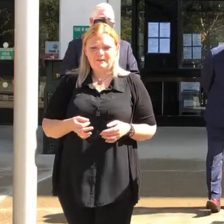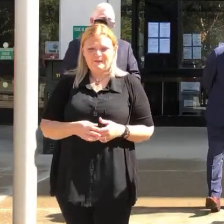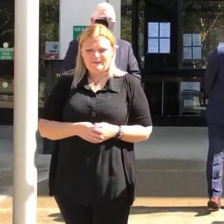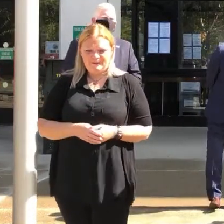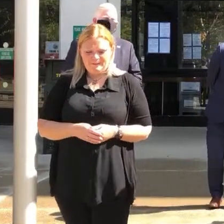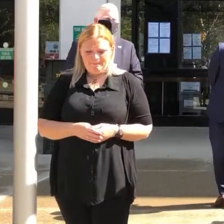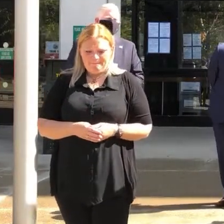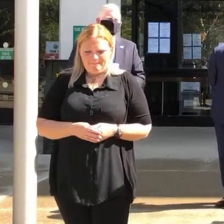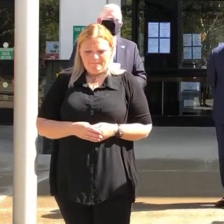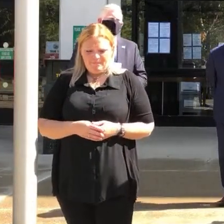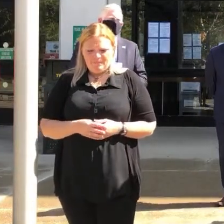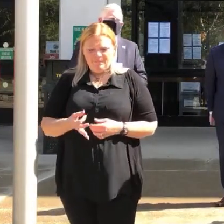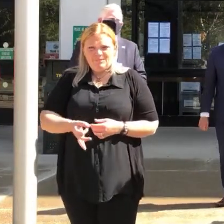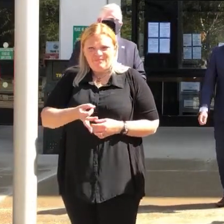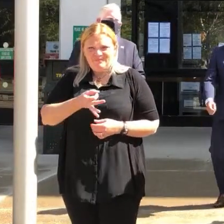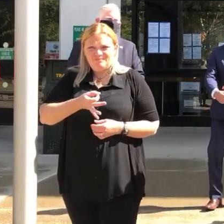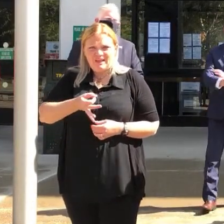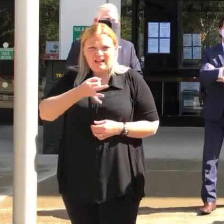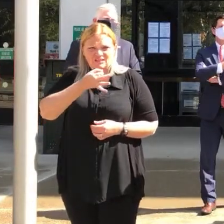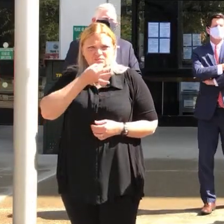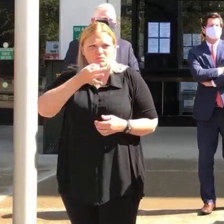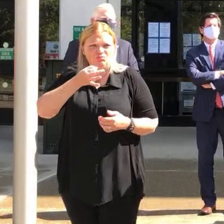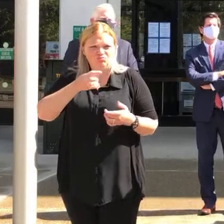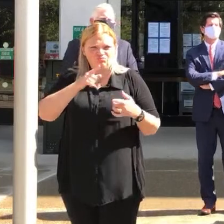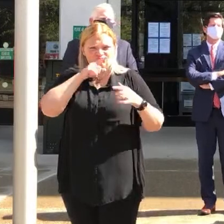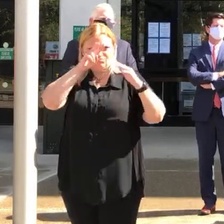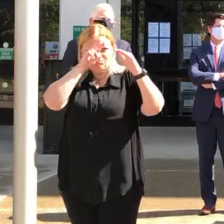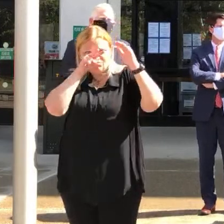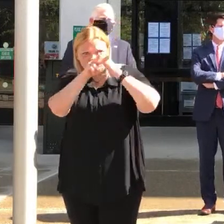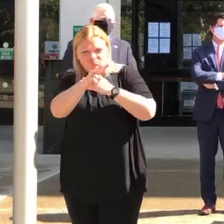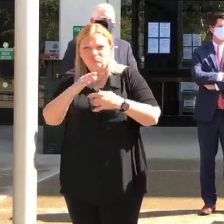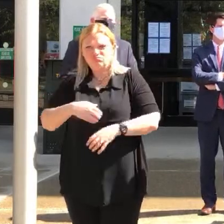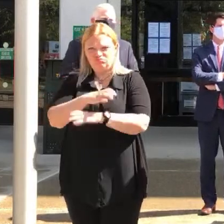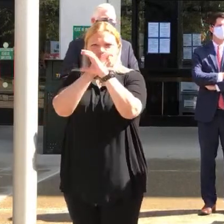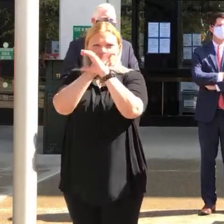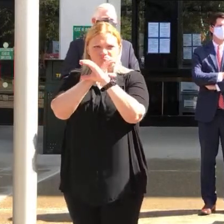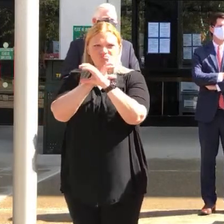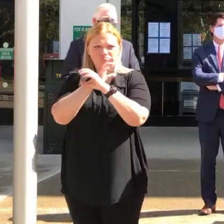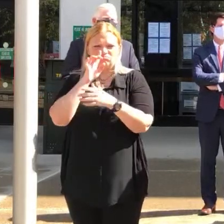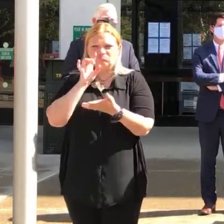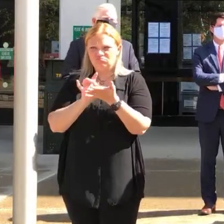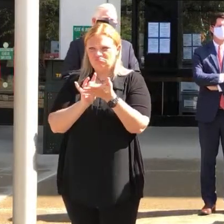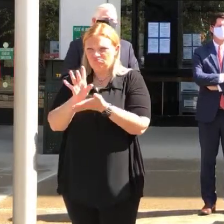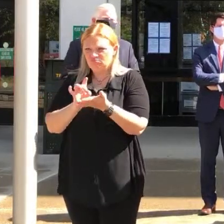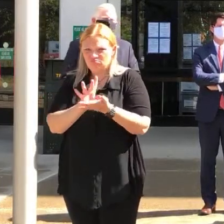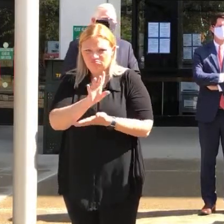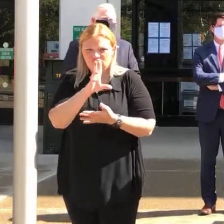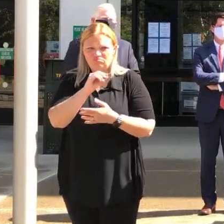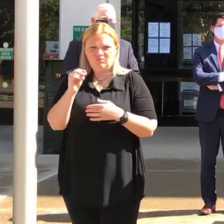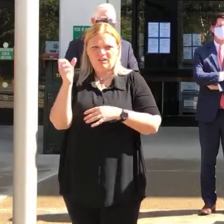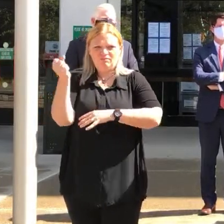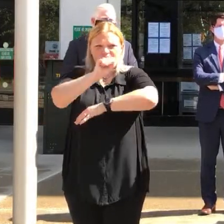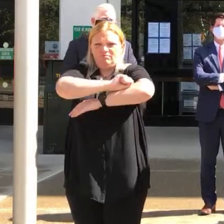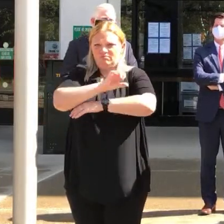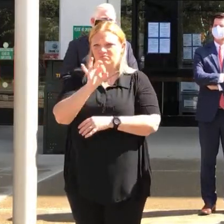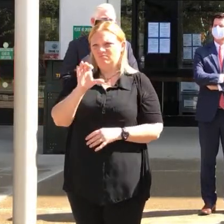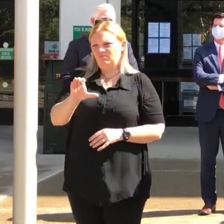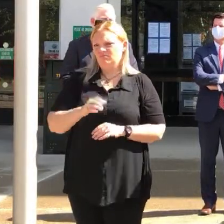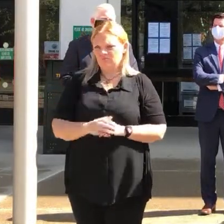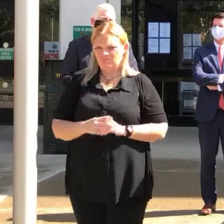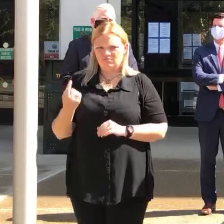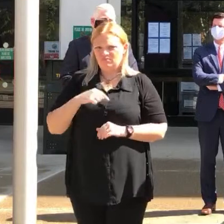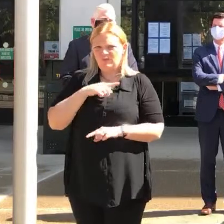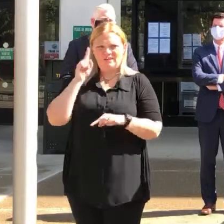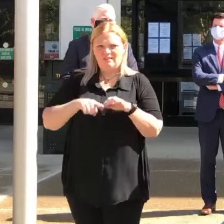are forecasting a crisis of evictions and foreclosures.